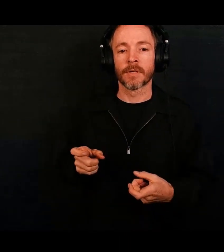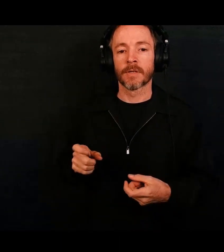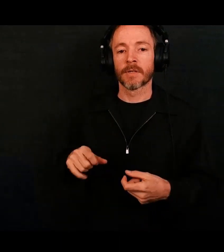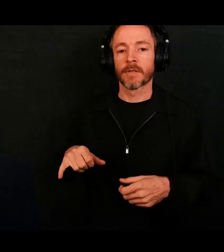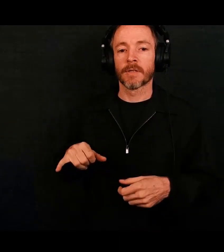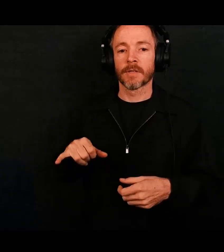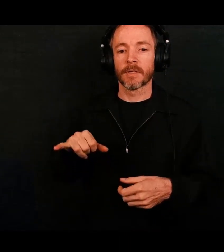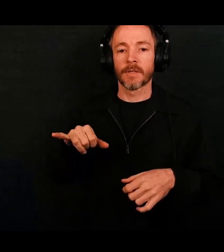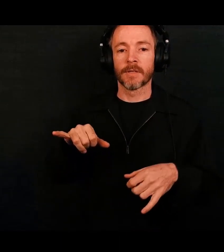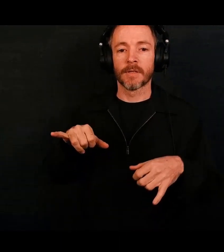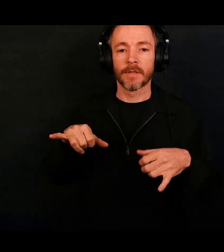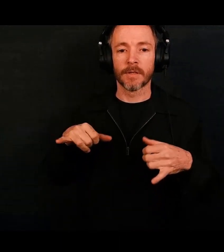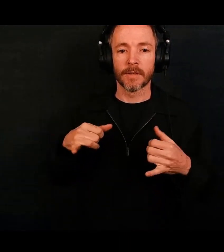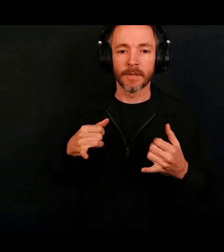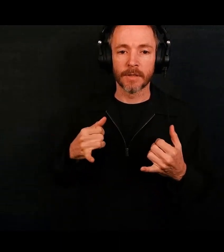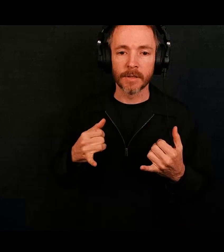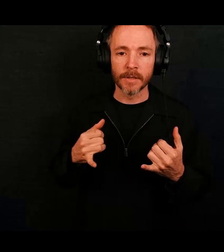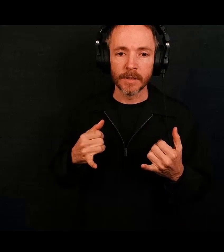I